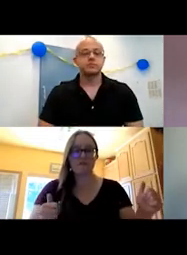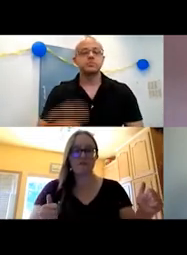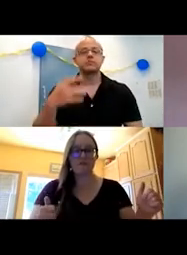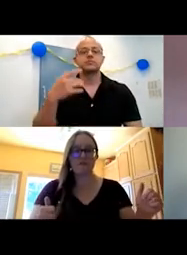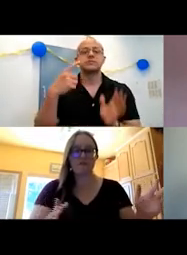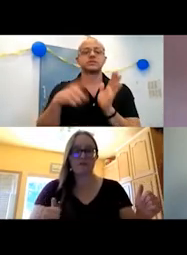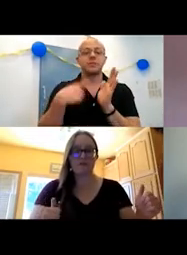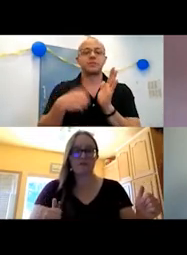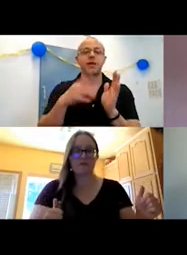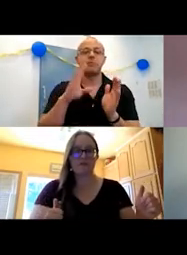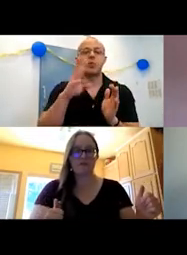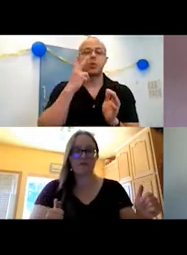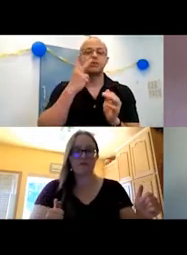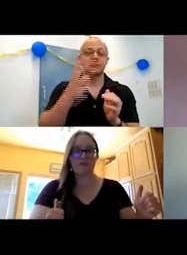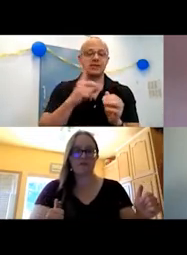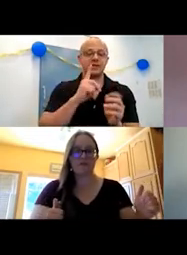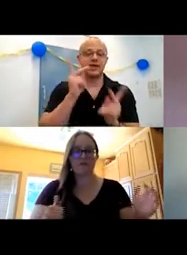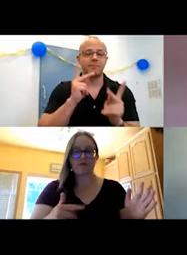fast.